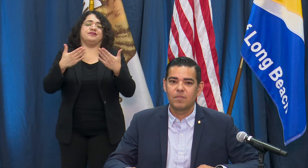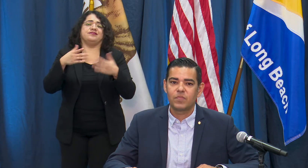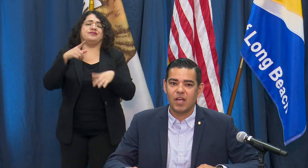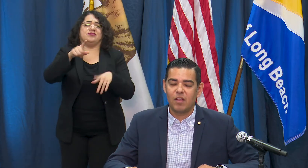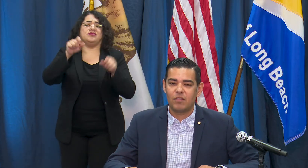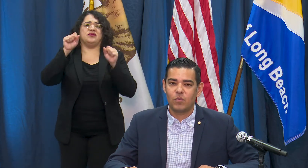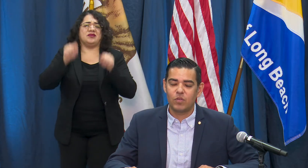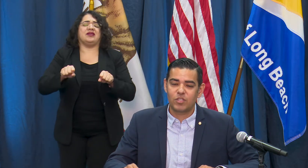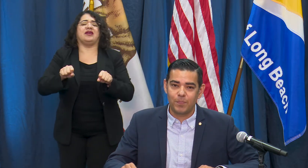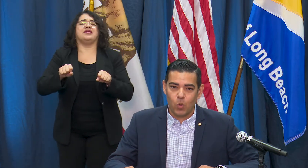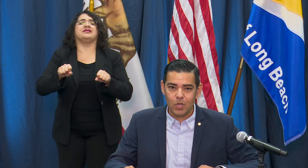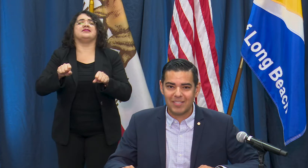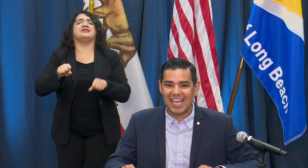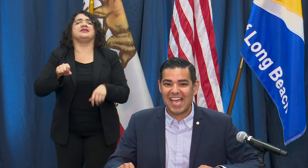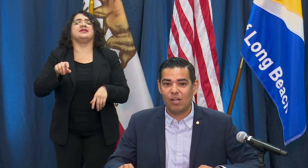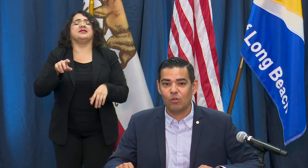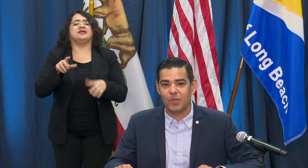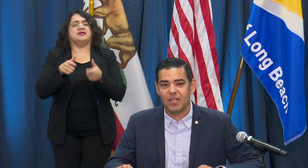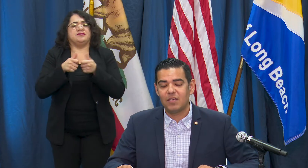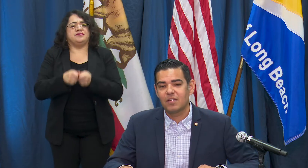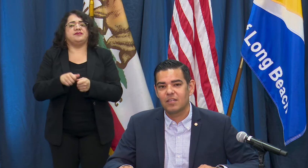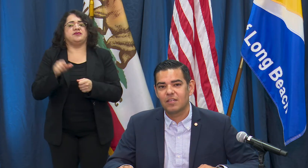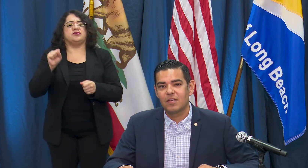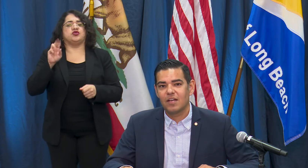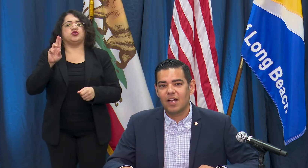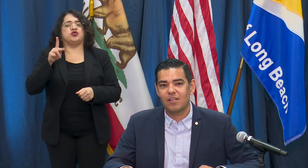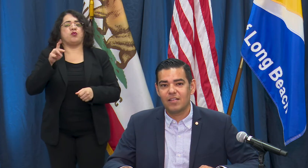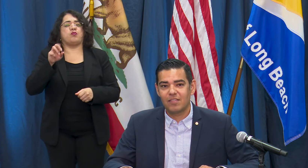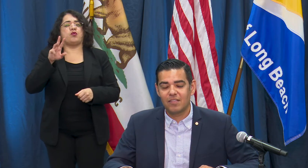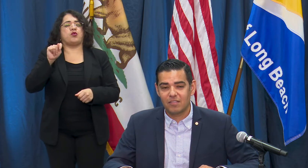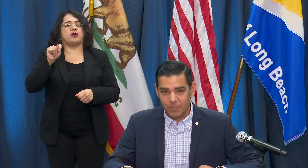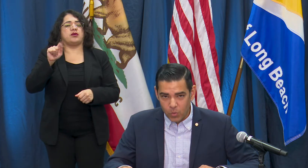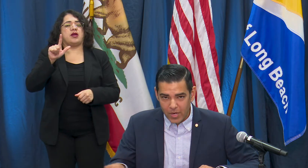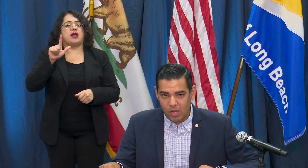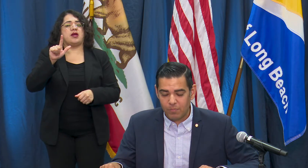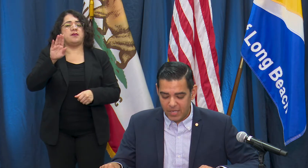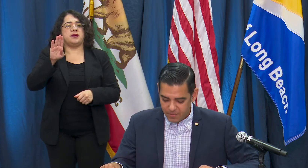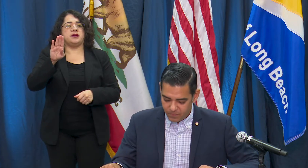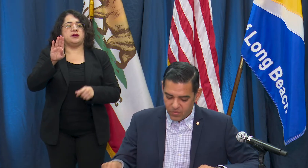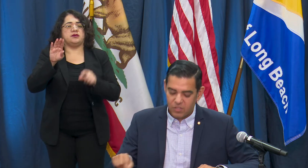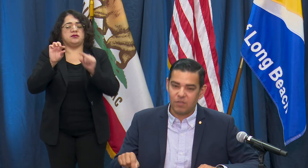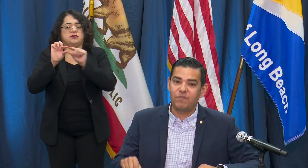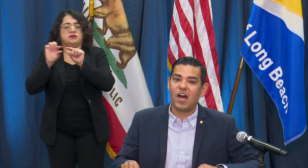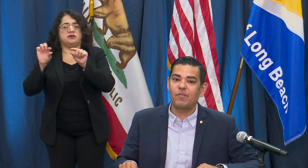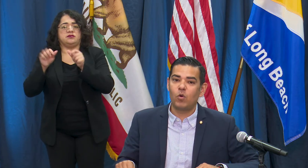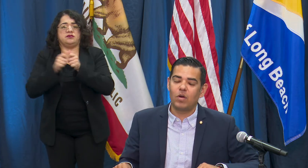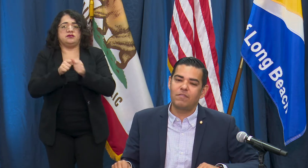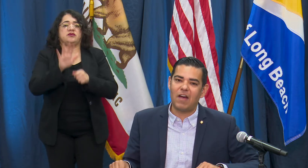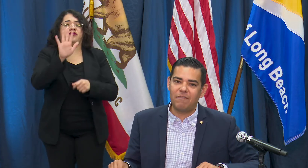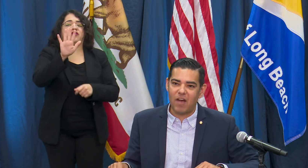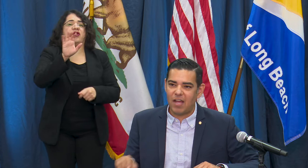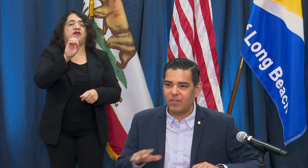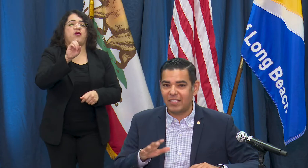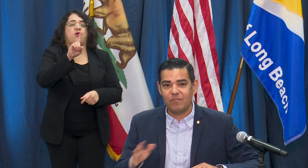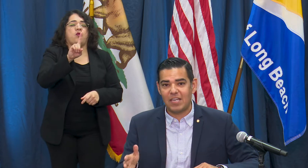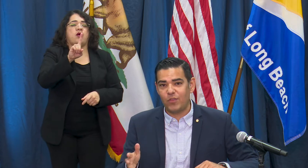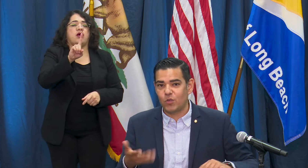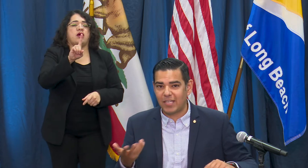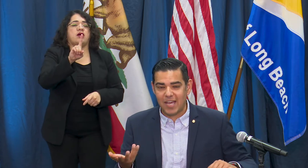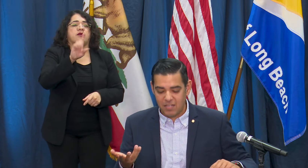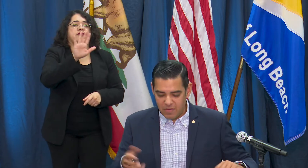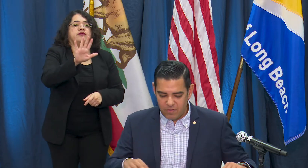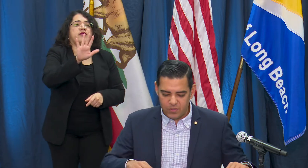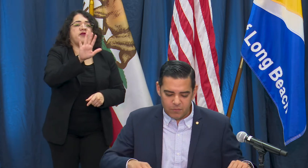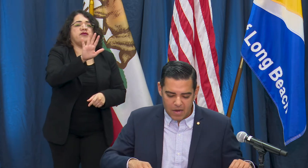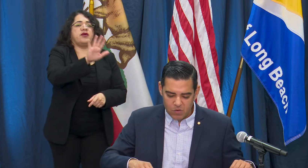text the support LB to to 50155 and give anything